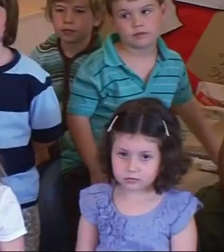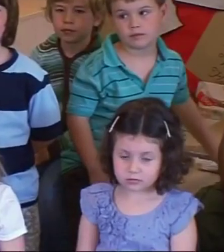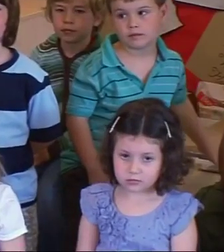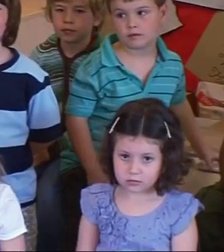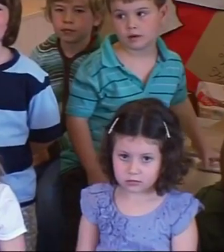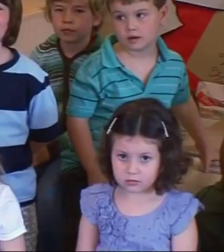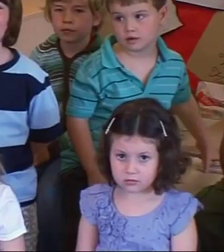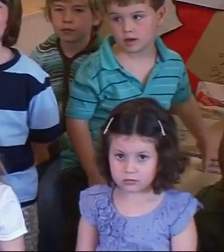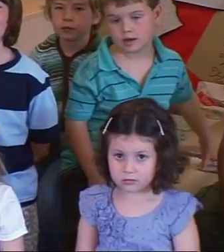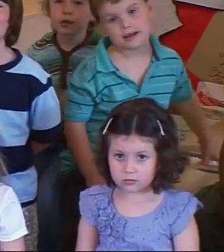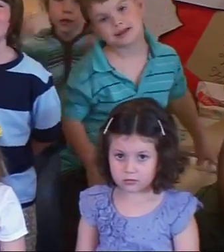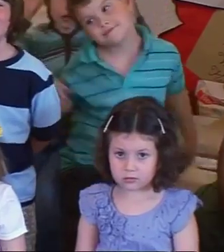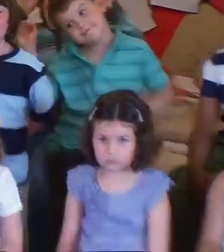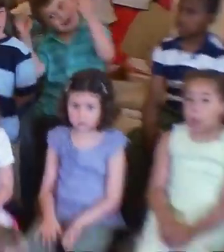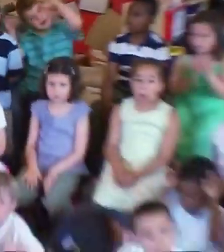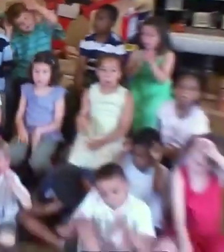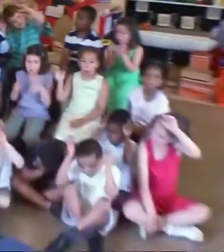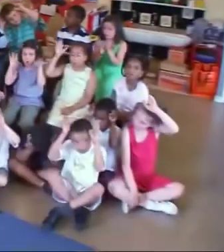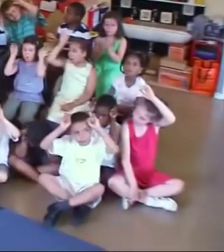Let's draw a friendly alien.